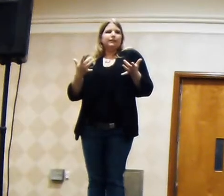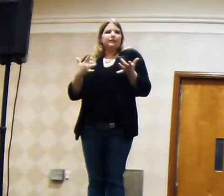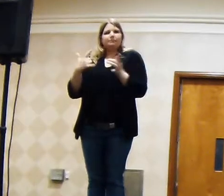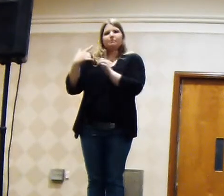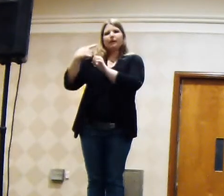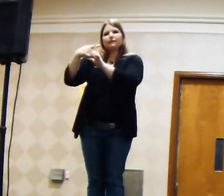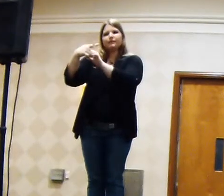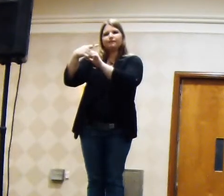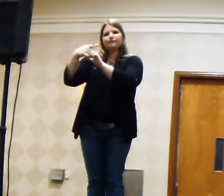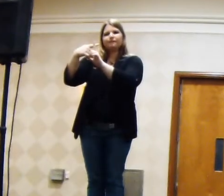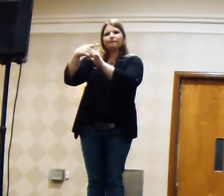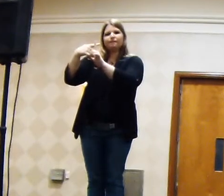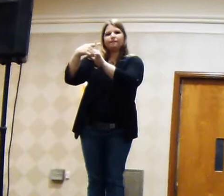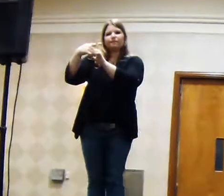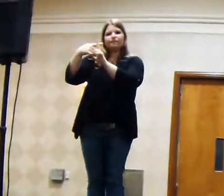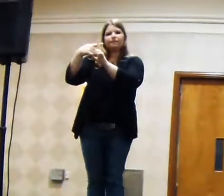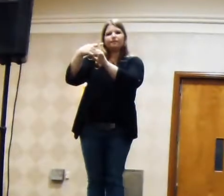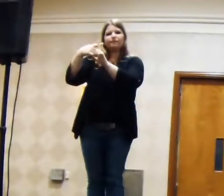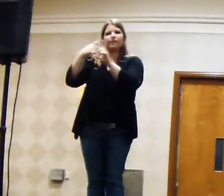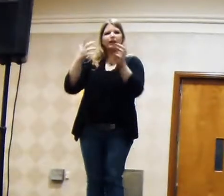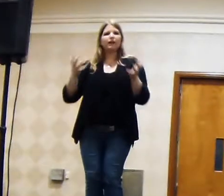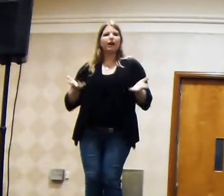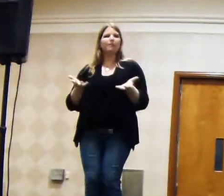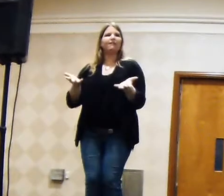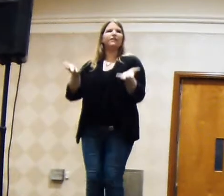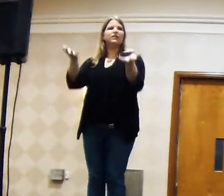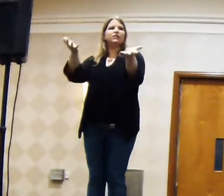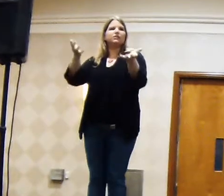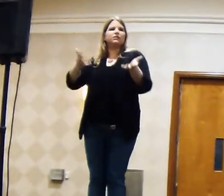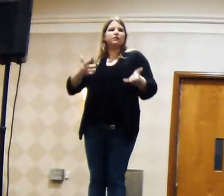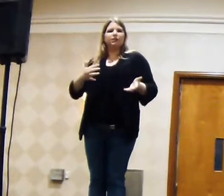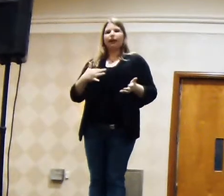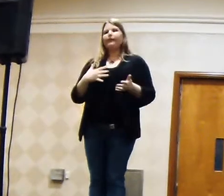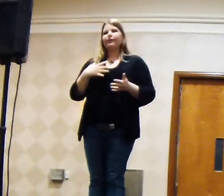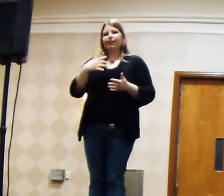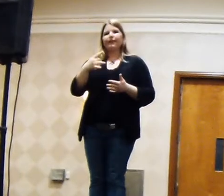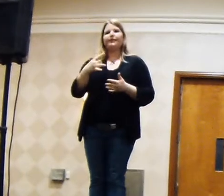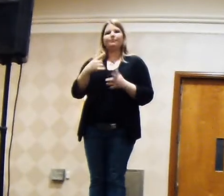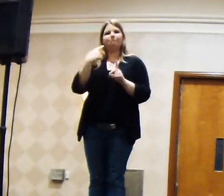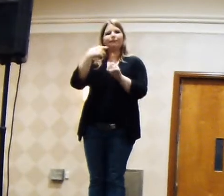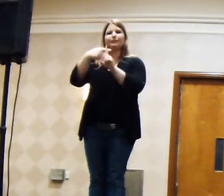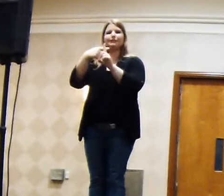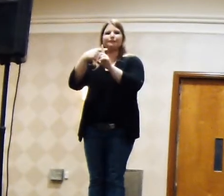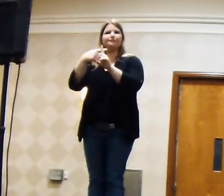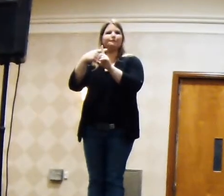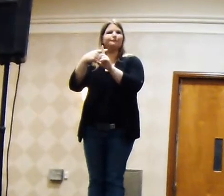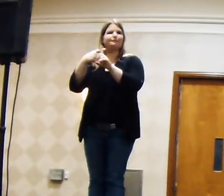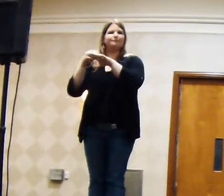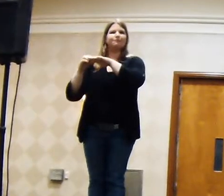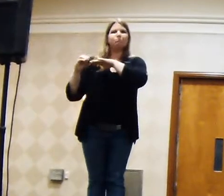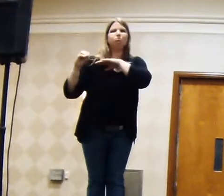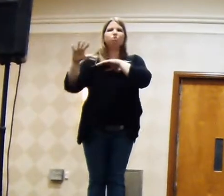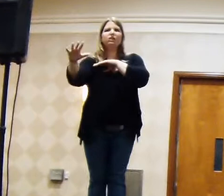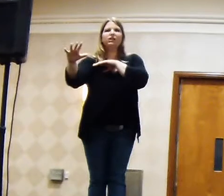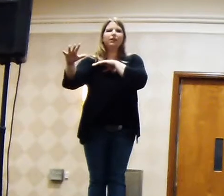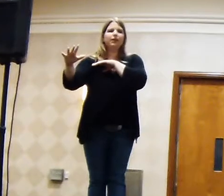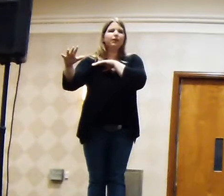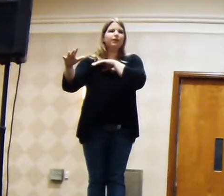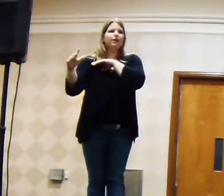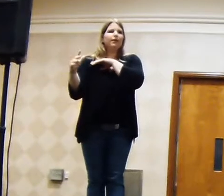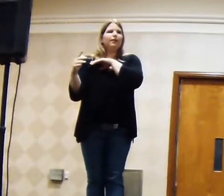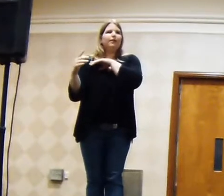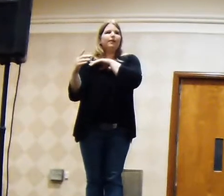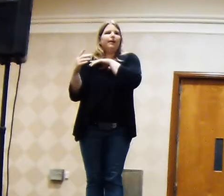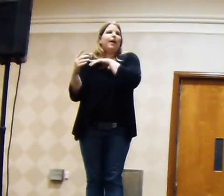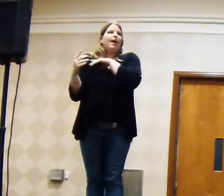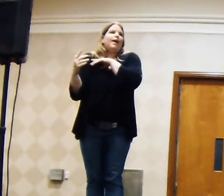positive, you know, and uplifting. I don't know, I kind of like putting that stuff in the world, so probably that's why I get those kind of parts, because I